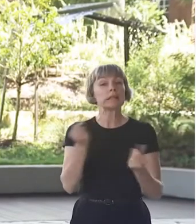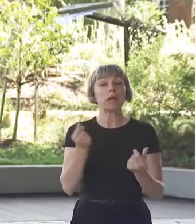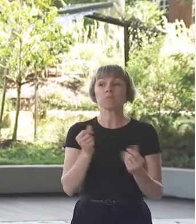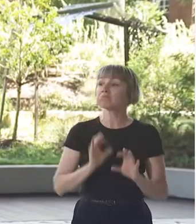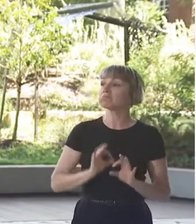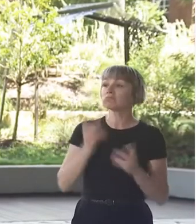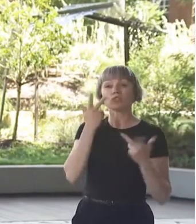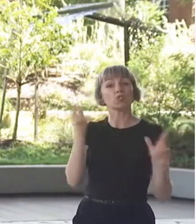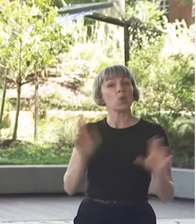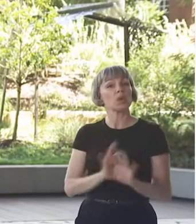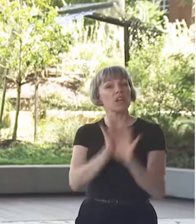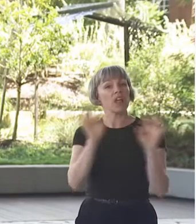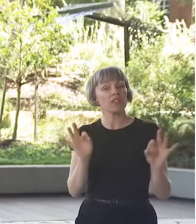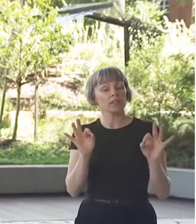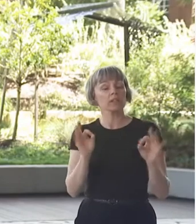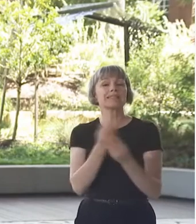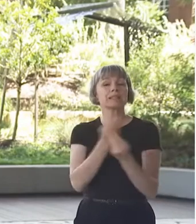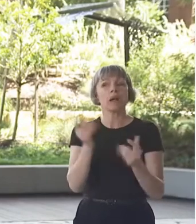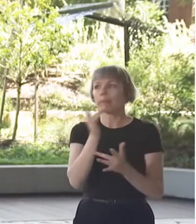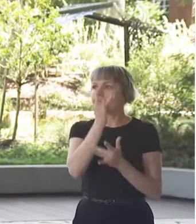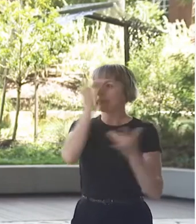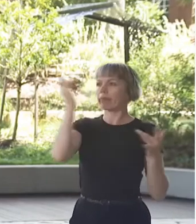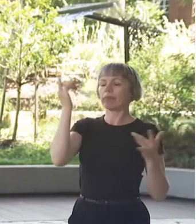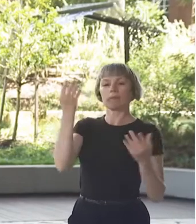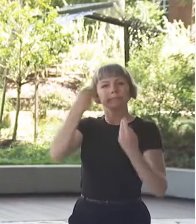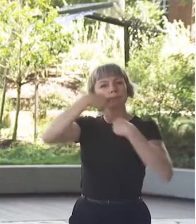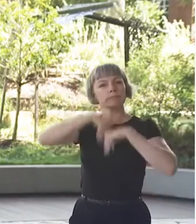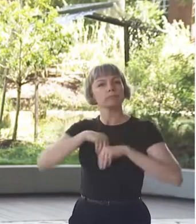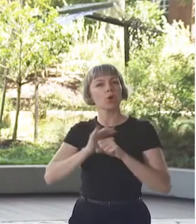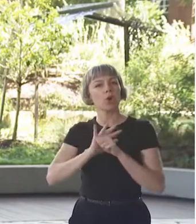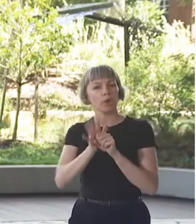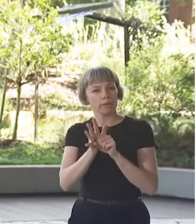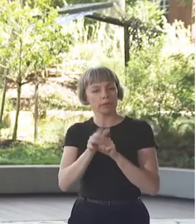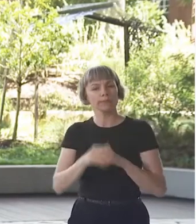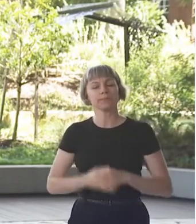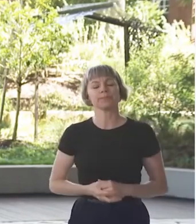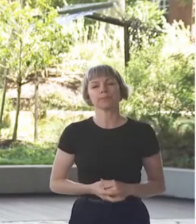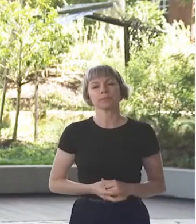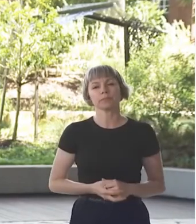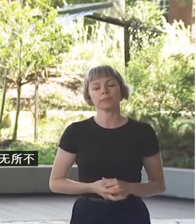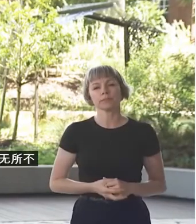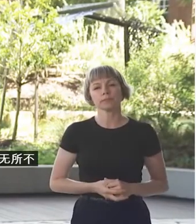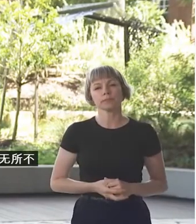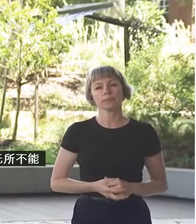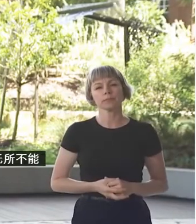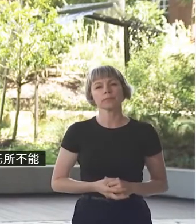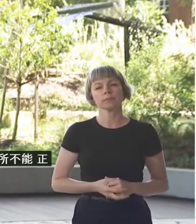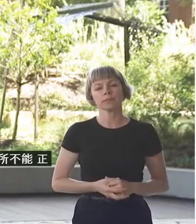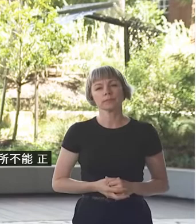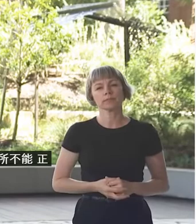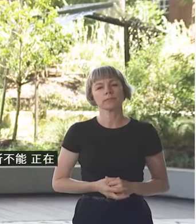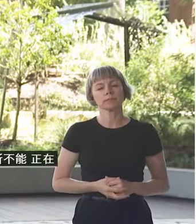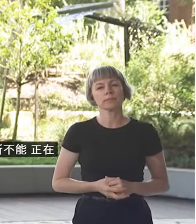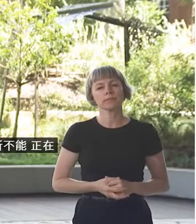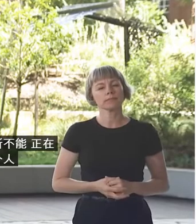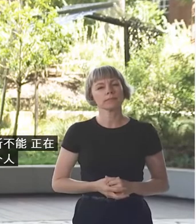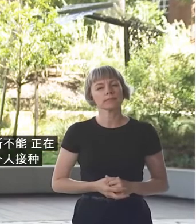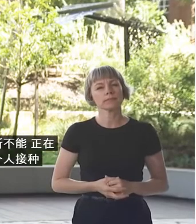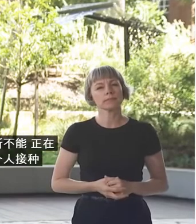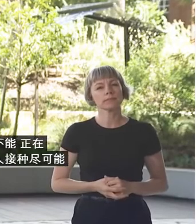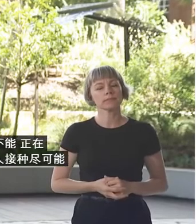So there still will be people that have not experienced or been exposed to Omicron. The key for us is getting as